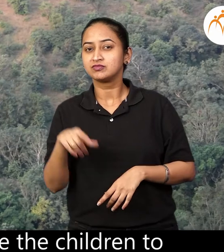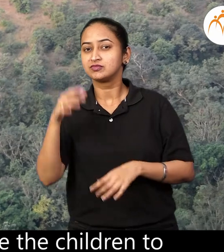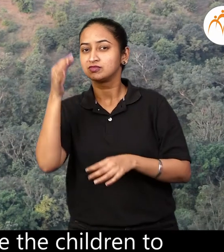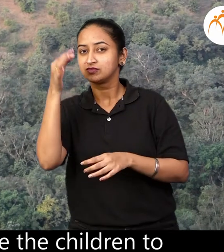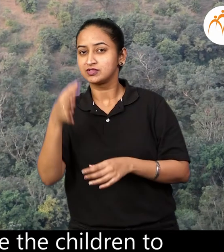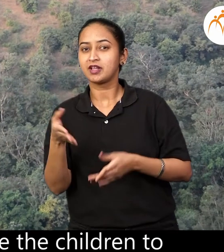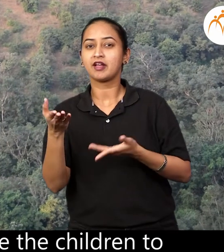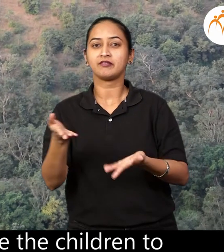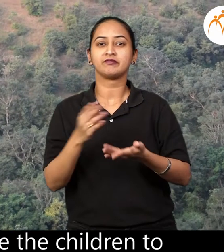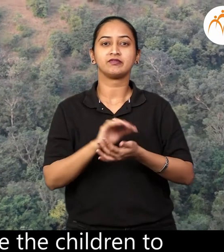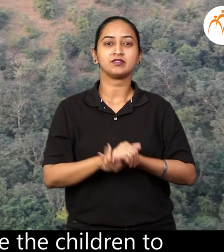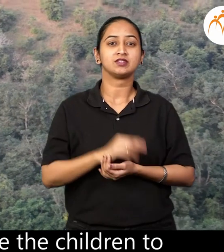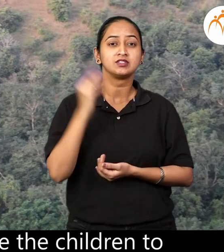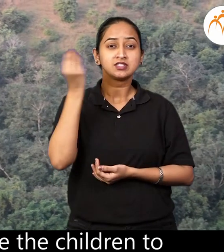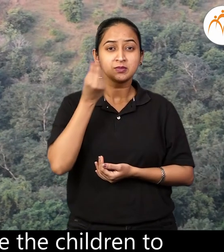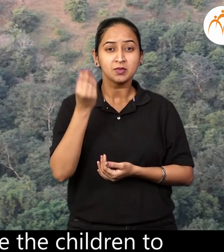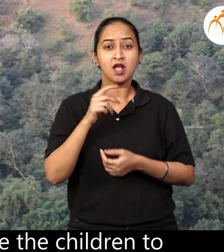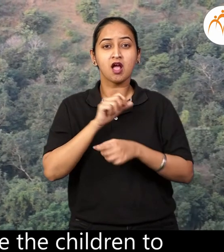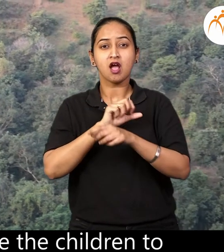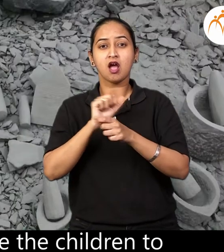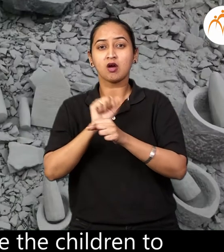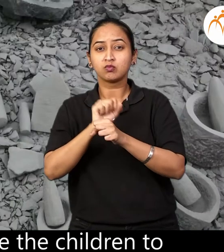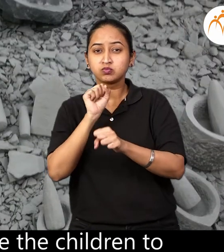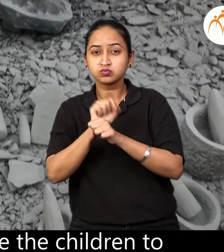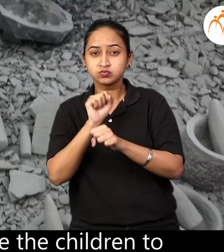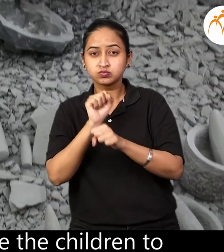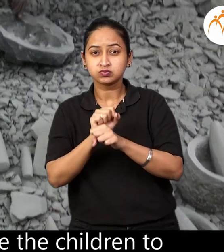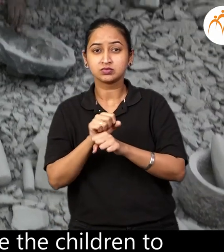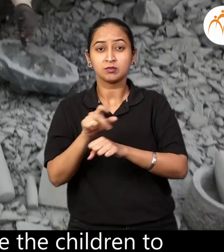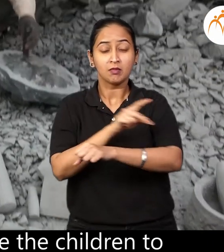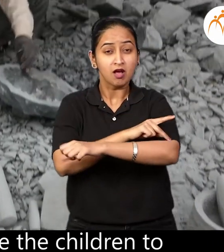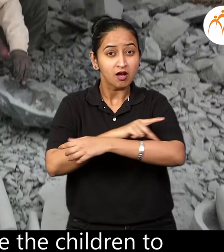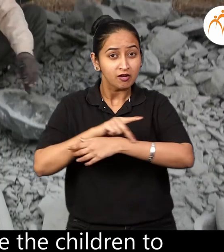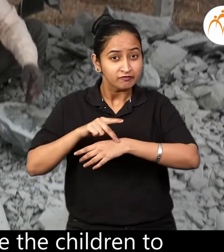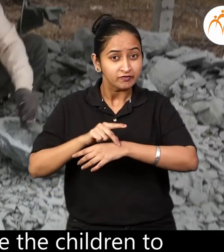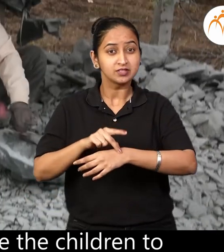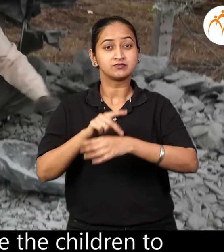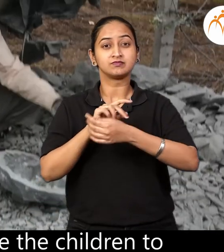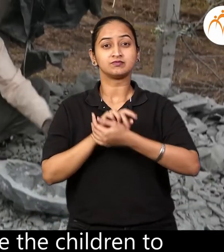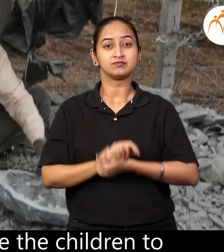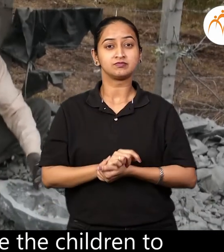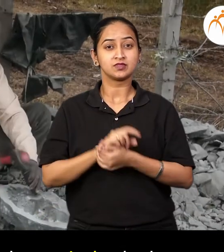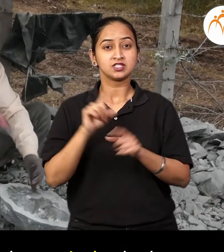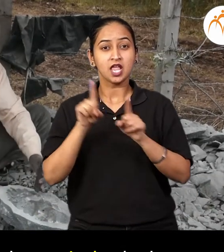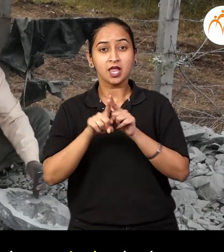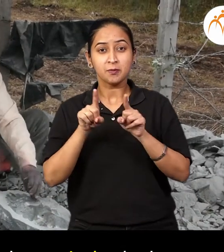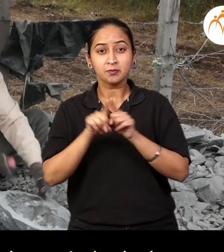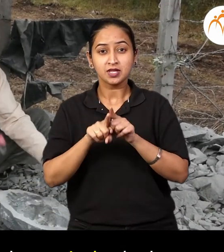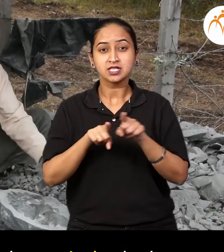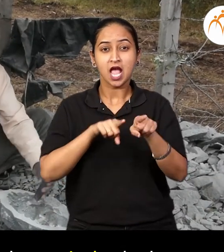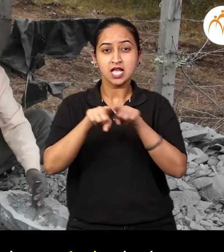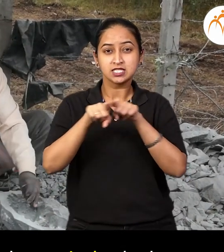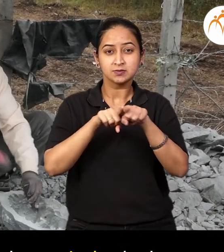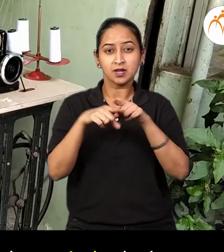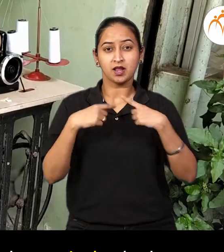Sometimes they take the children to some small vendors. The teachers